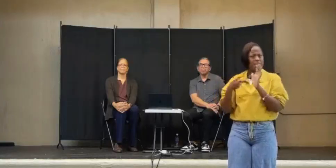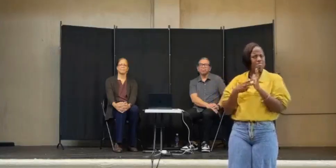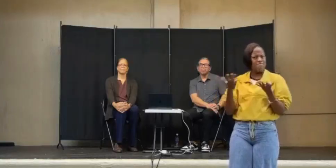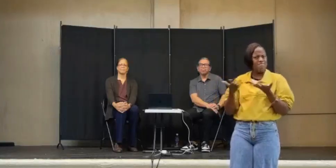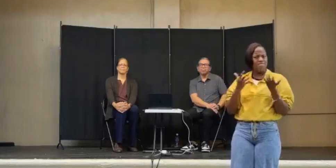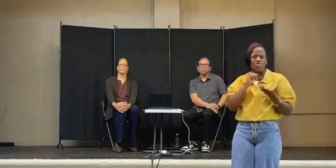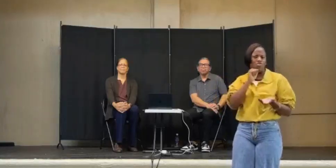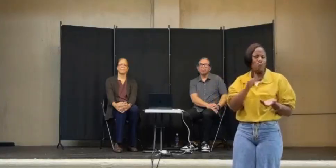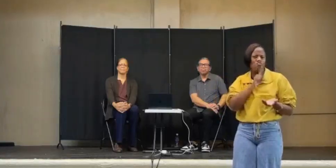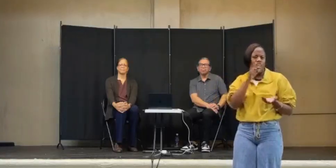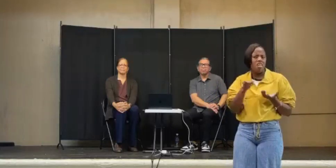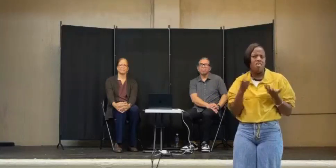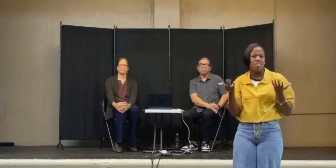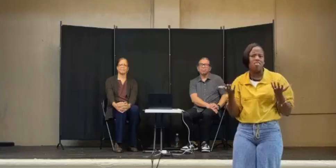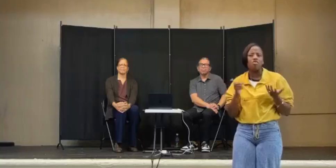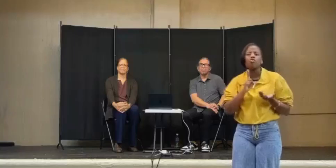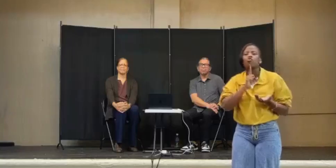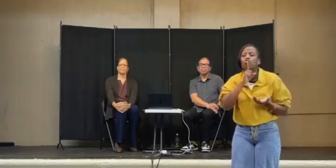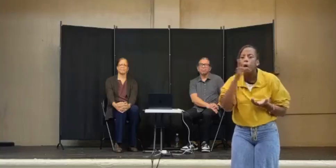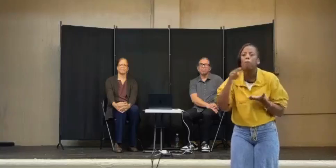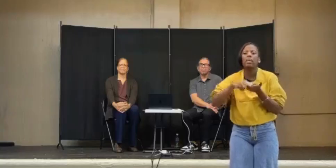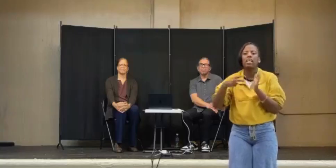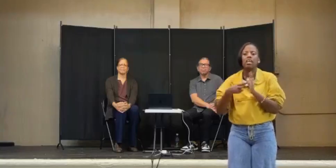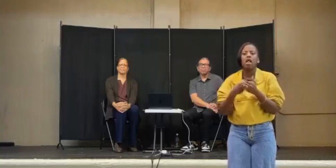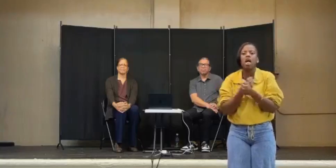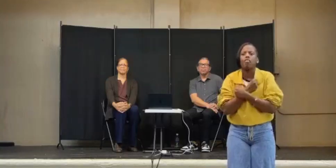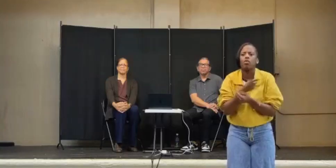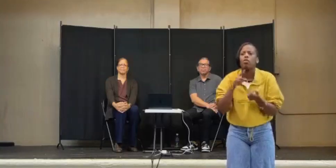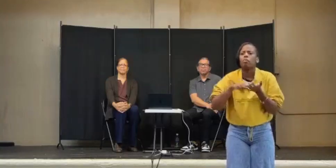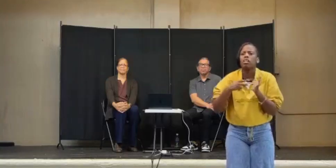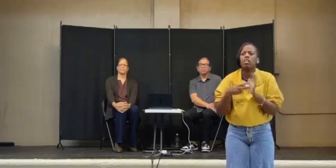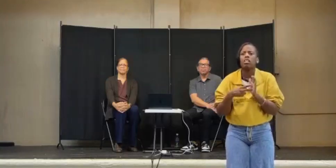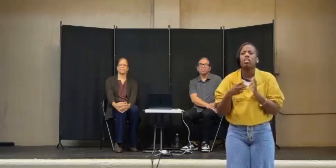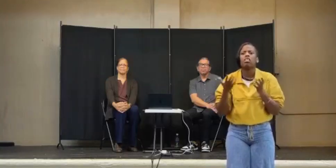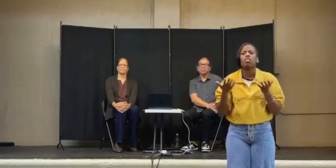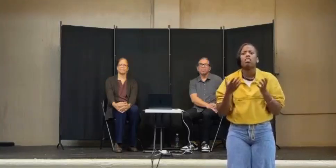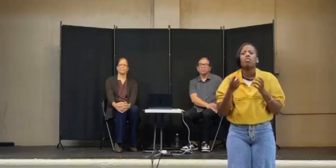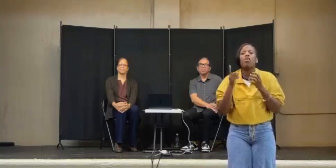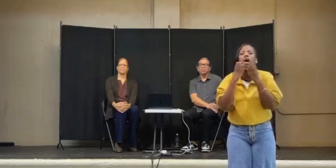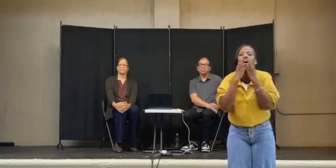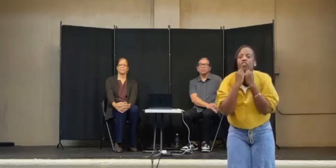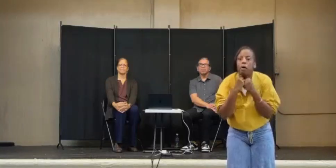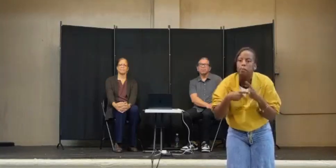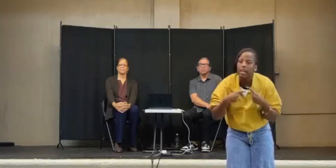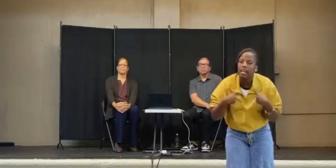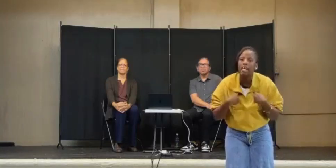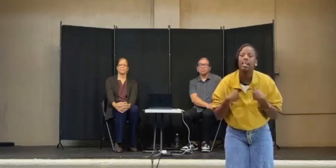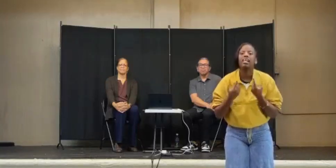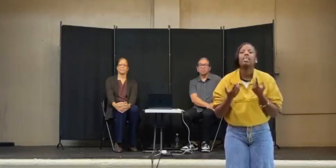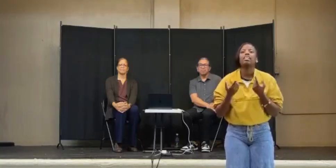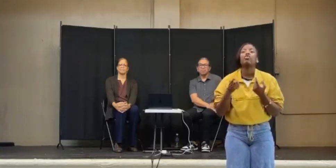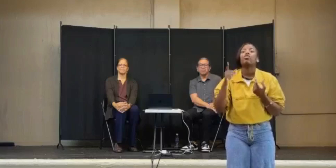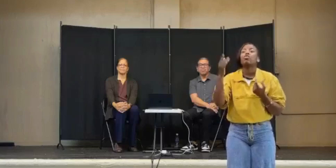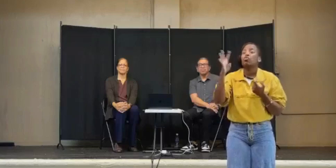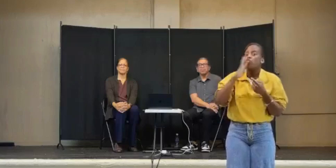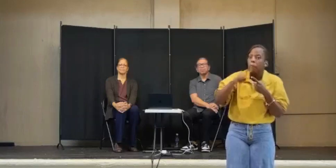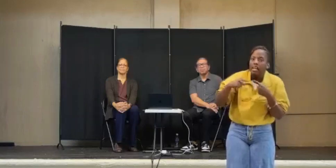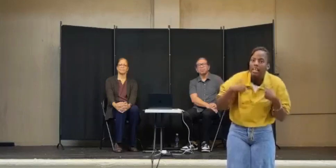they care? I just felt like it wasn't real. You know what I mean? Like, it just wasn't true.